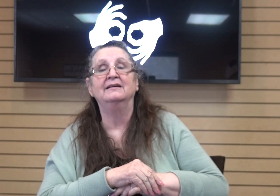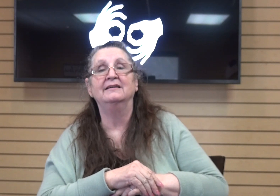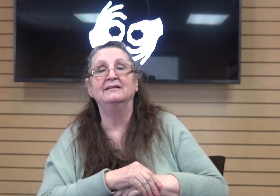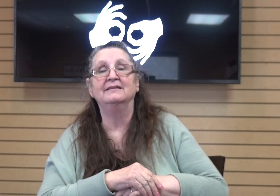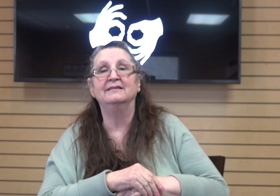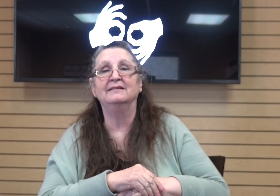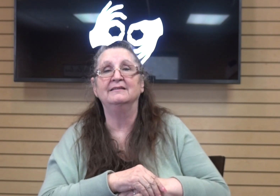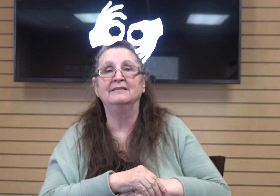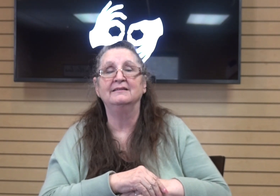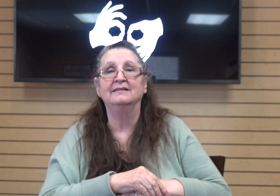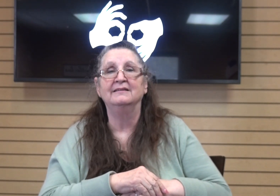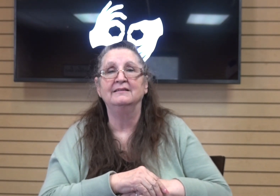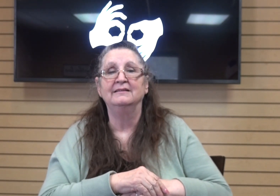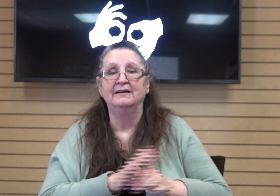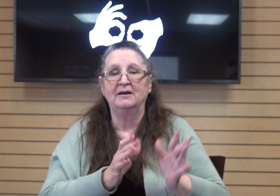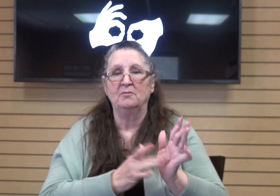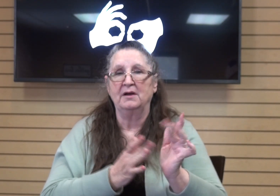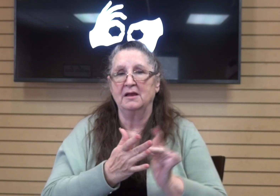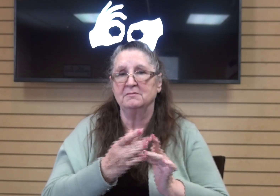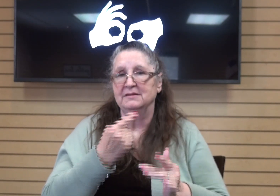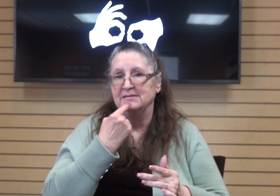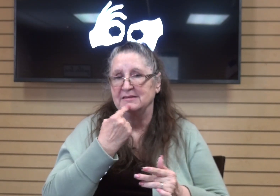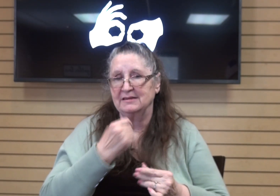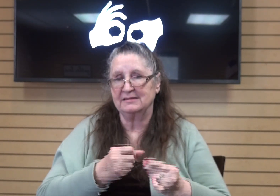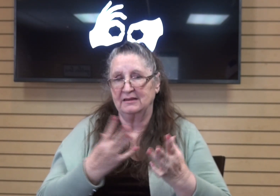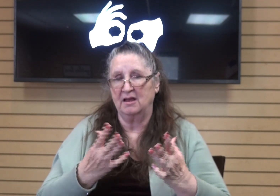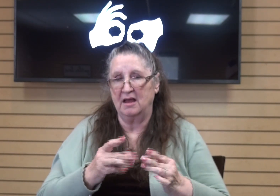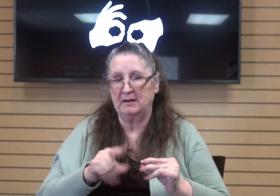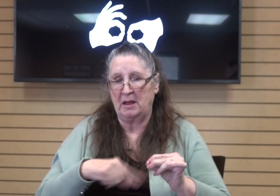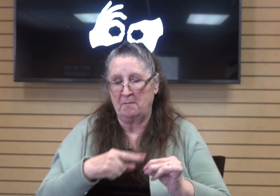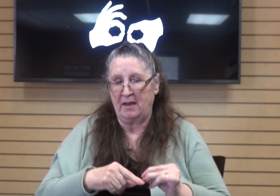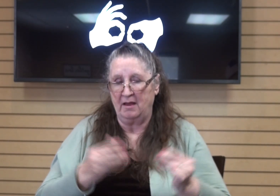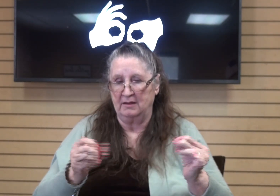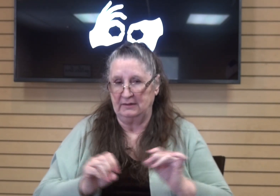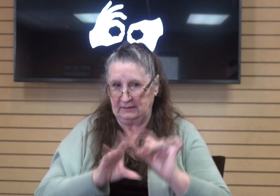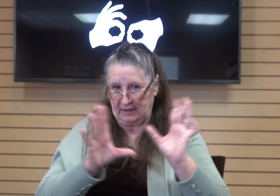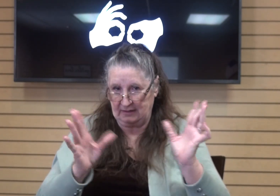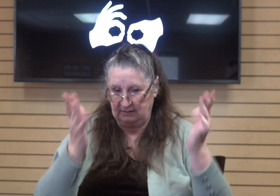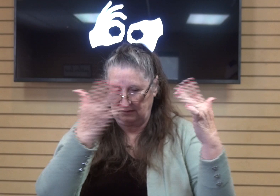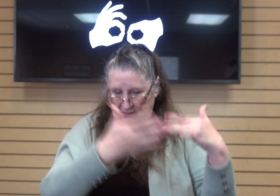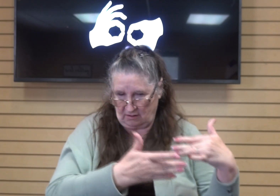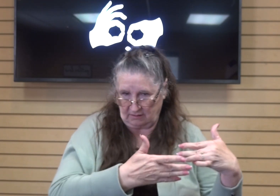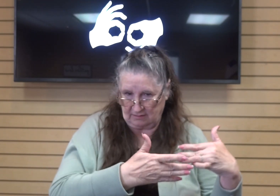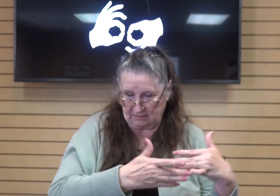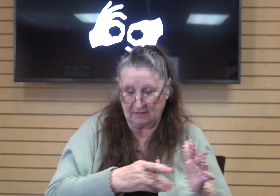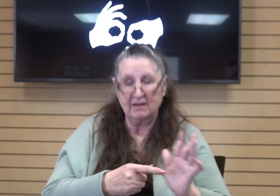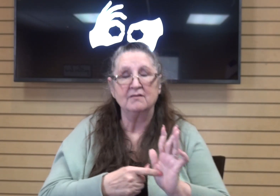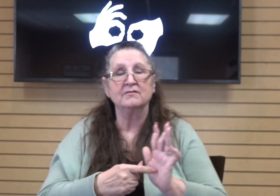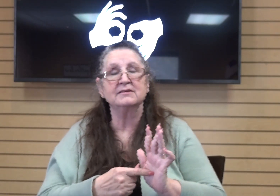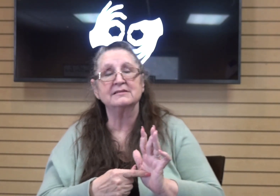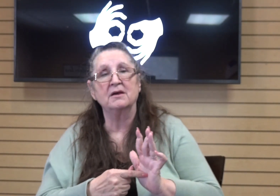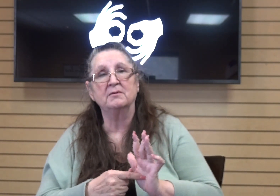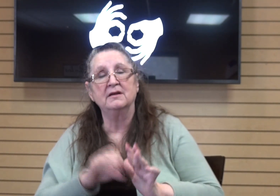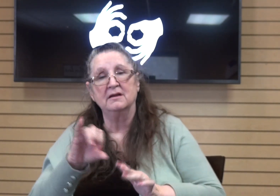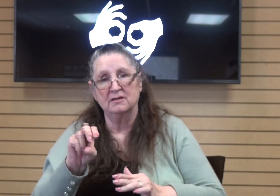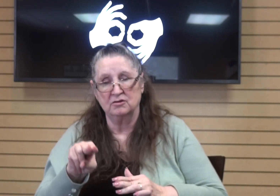The Bible has a lot to say about light and darkness. For example, in John's Gospel, chapter